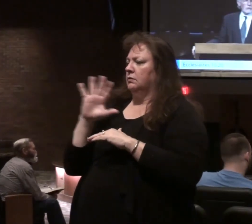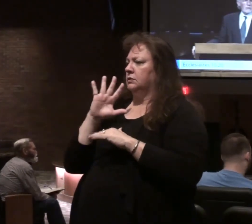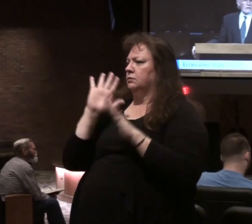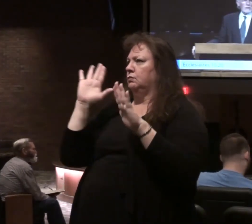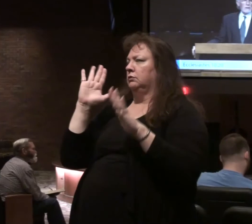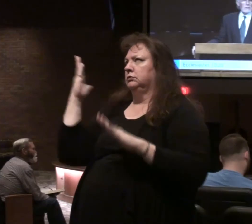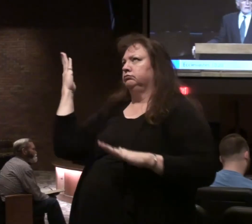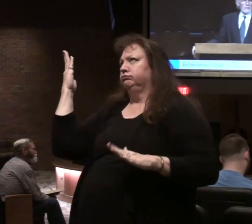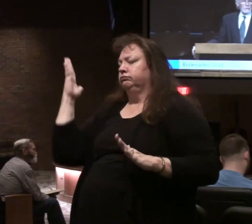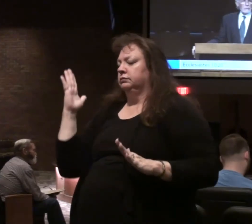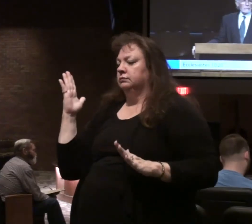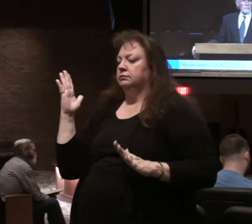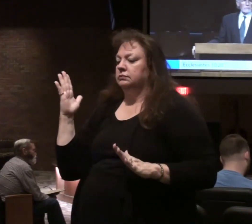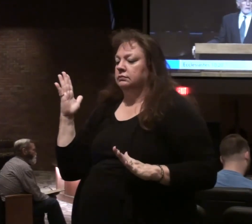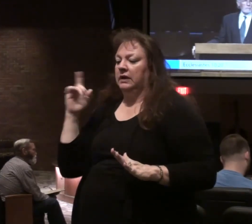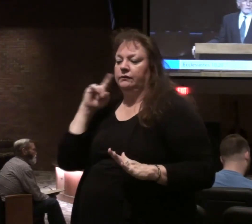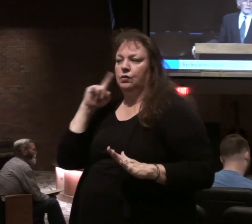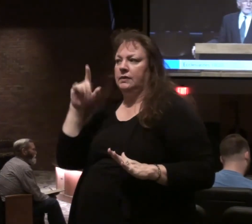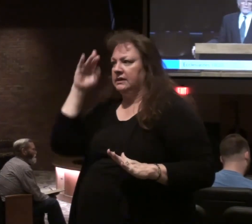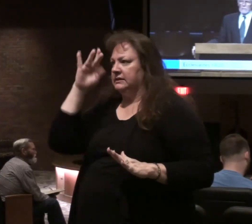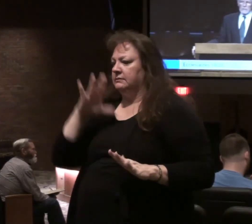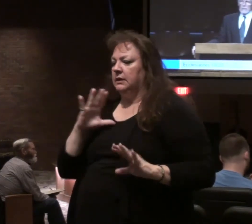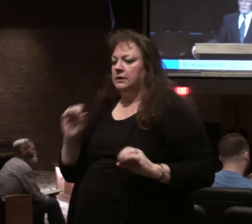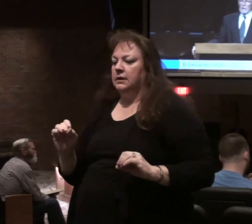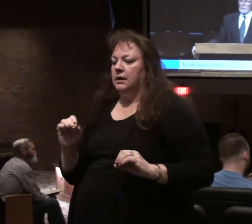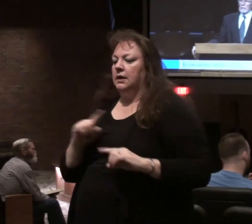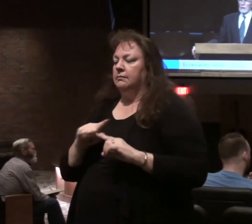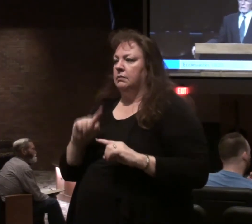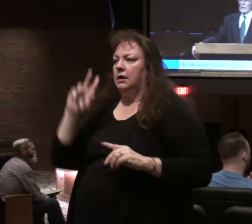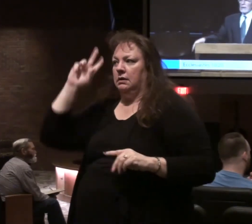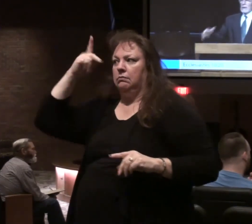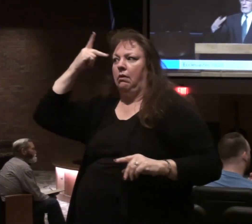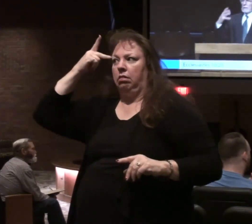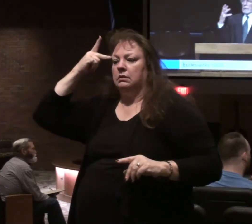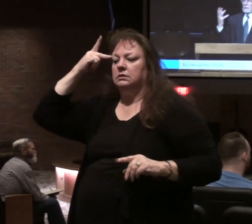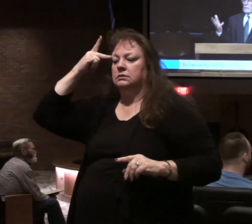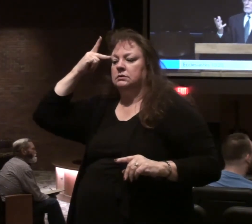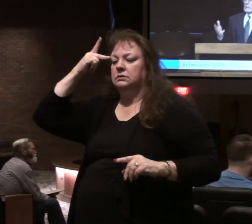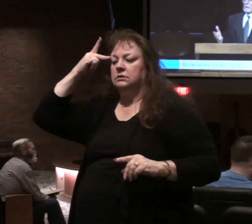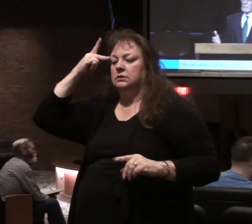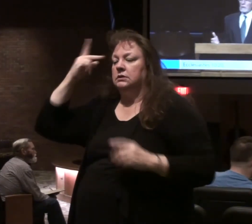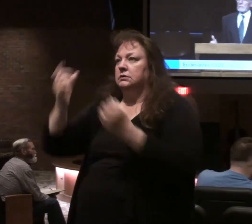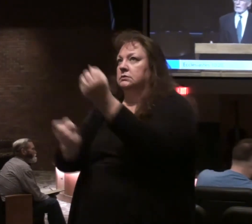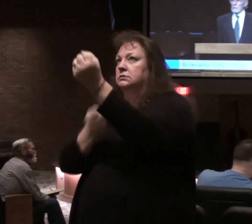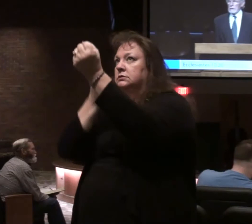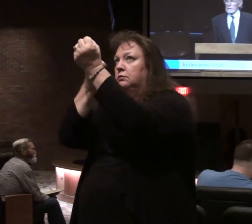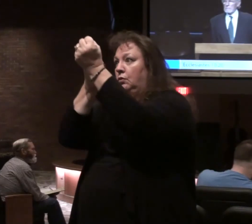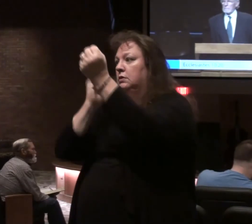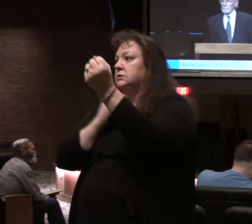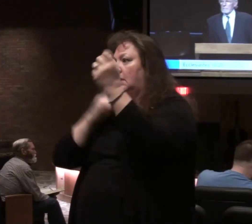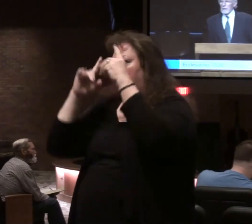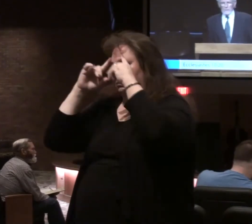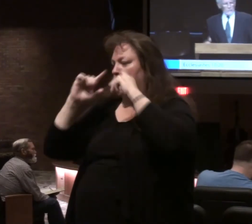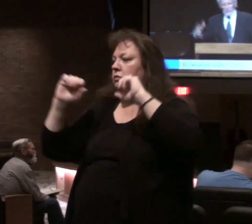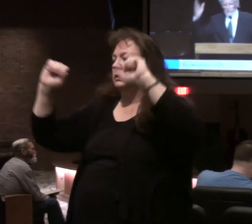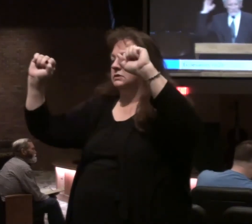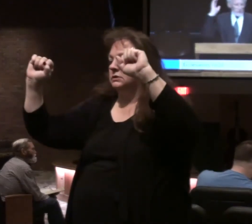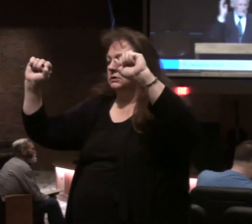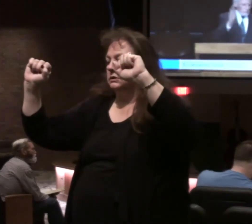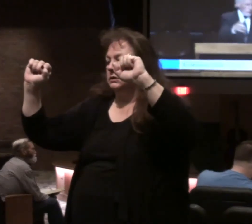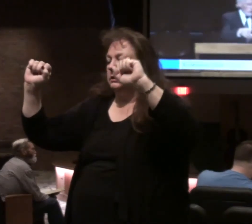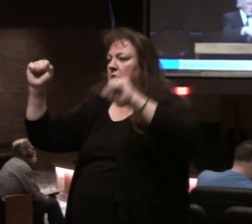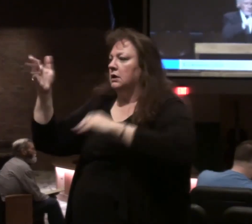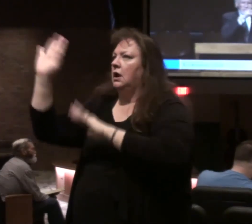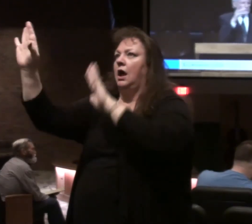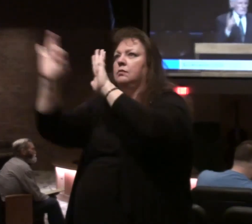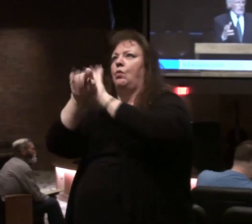expositor. I haven't heard this man, but he is much into politics. He's a great supporter of our president. He's on there.